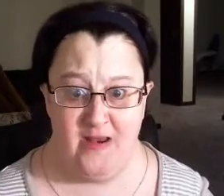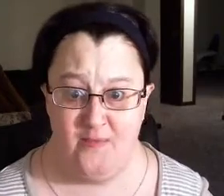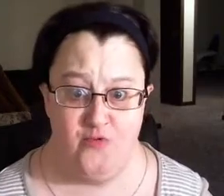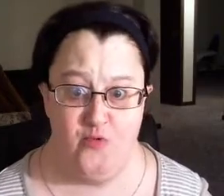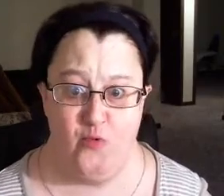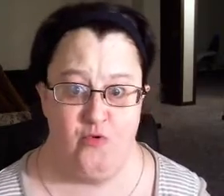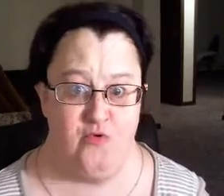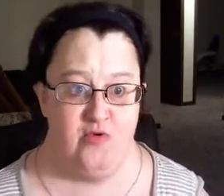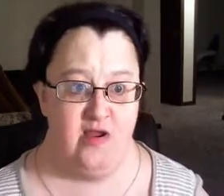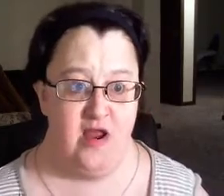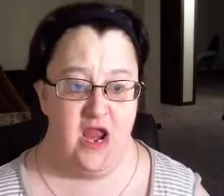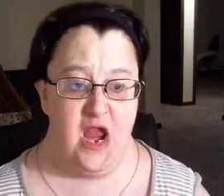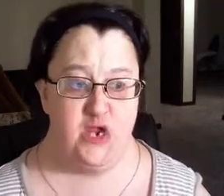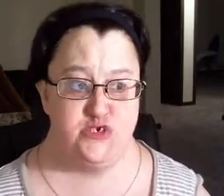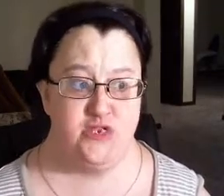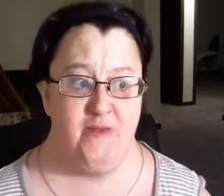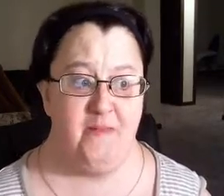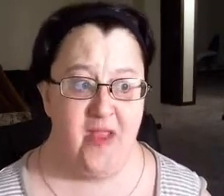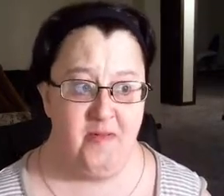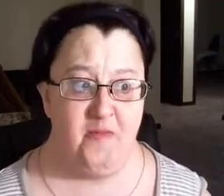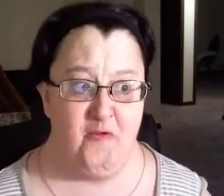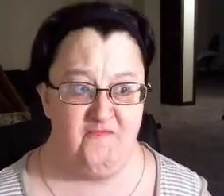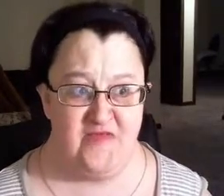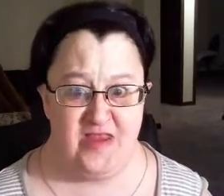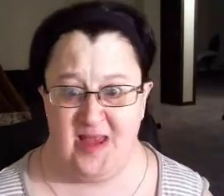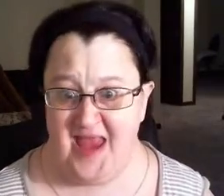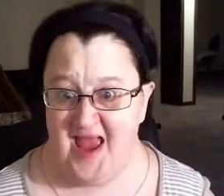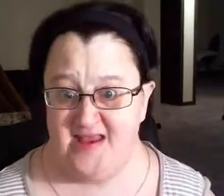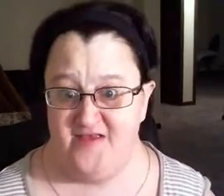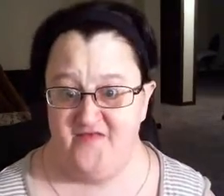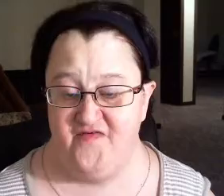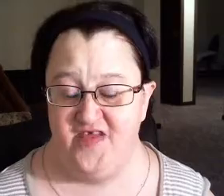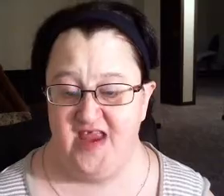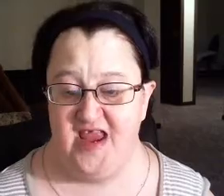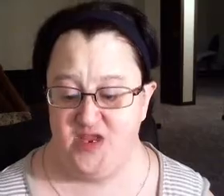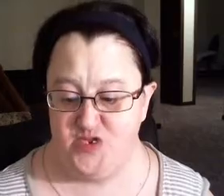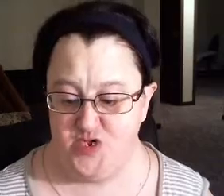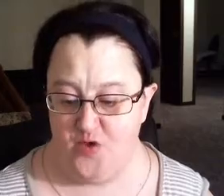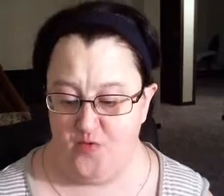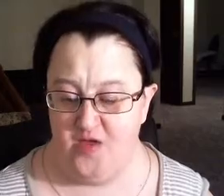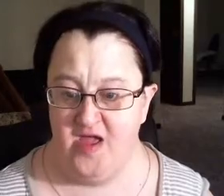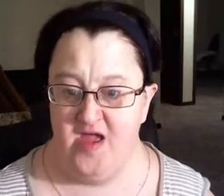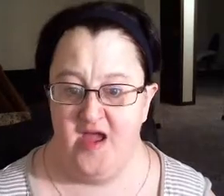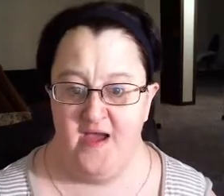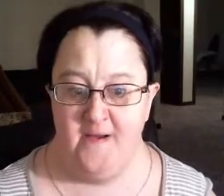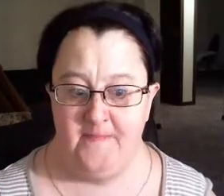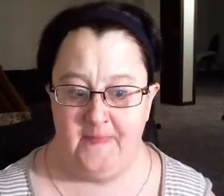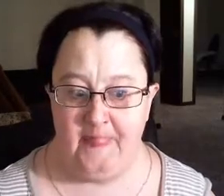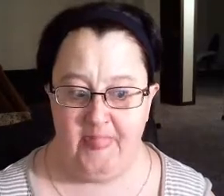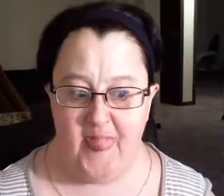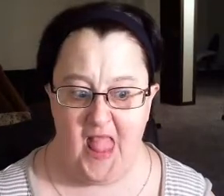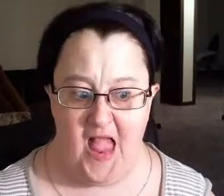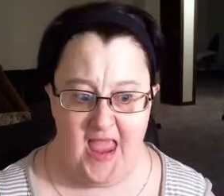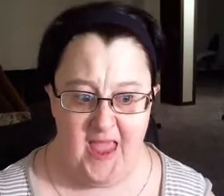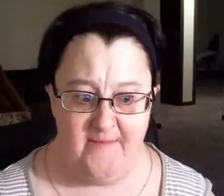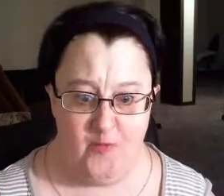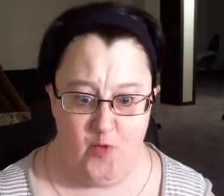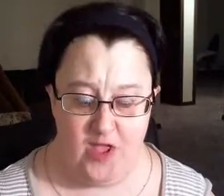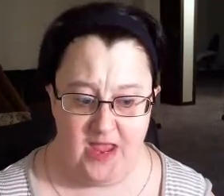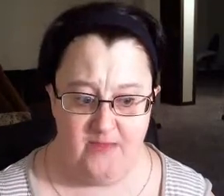number or it's just about becoming more physically active and so um i have been walking